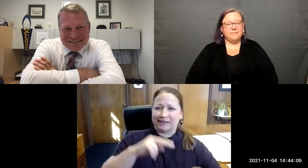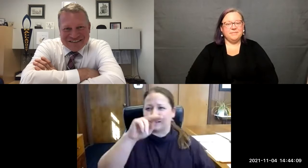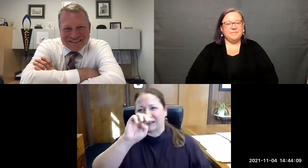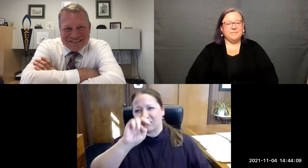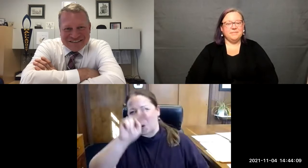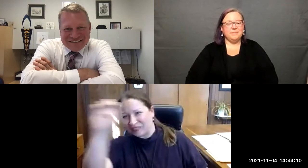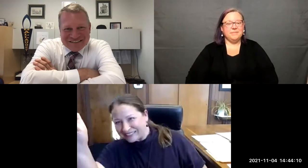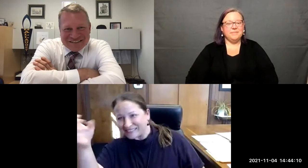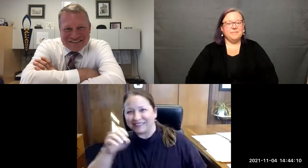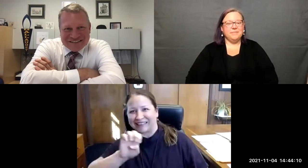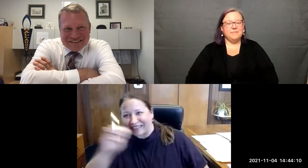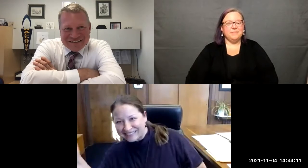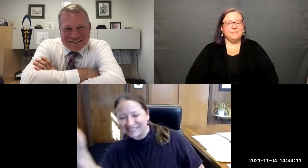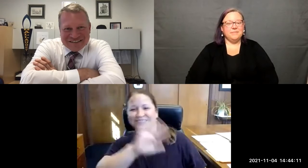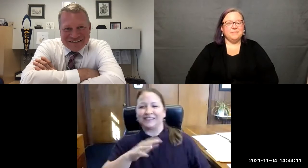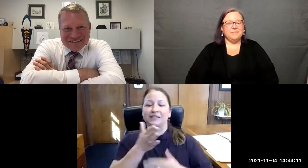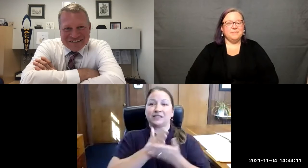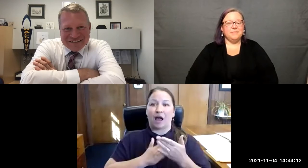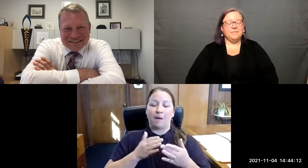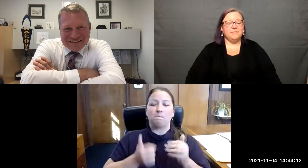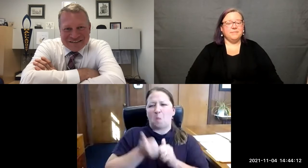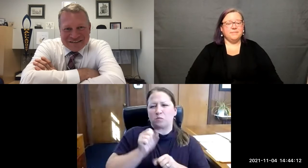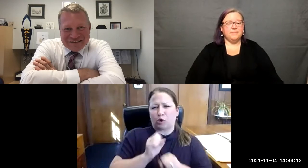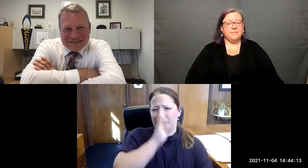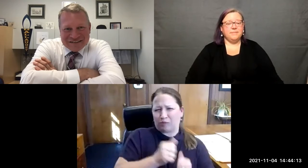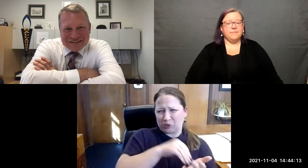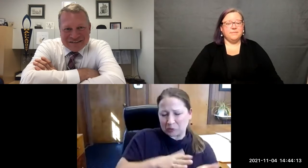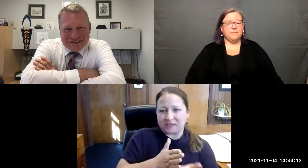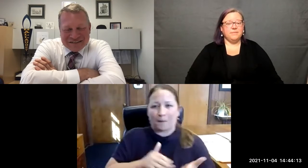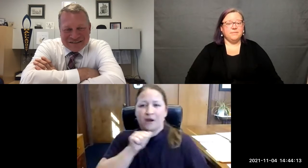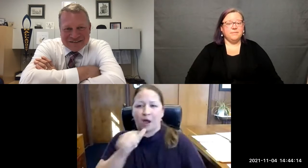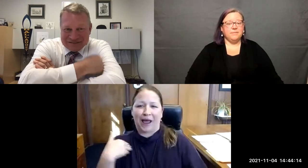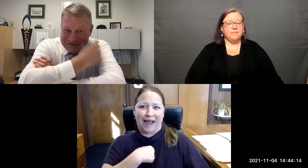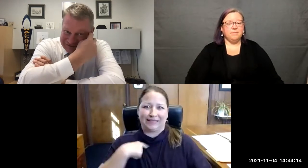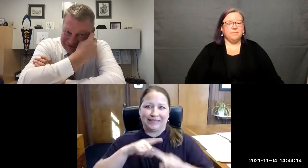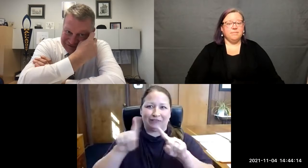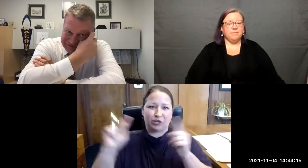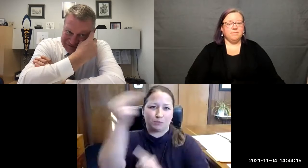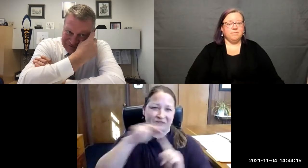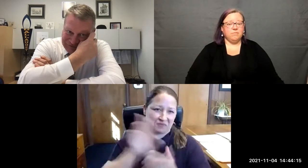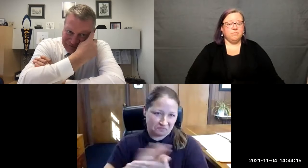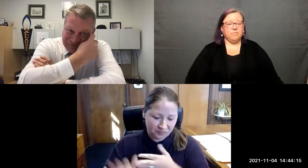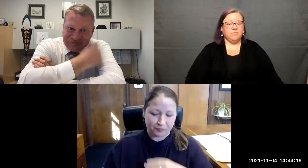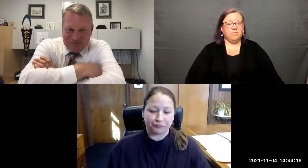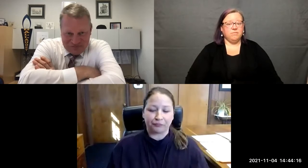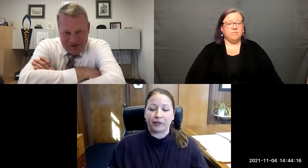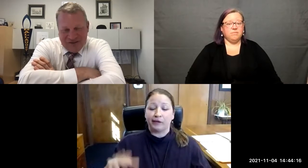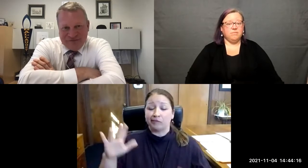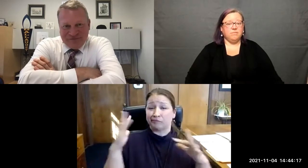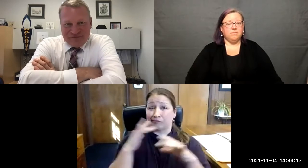people on various demographics, the West, the Northeast. We covered a lot of geography. Some work directly with students, some are in indirect service. So we had a lot of perspectives